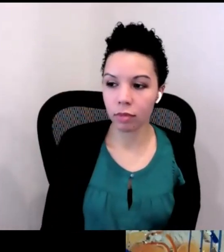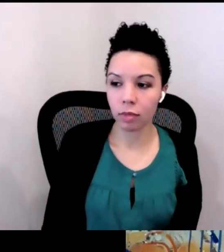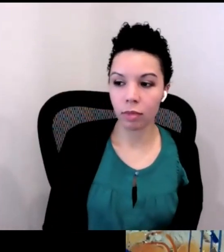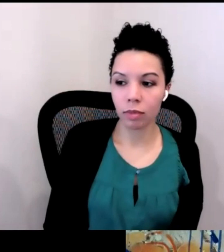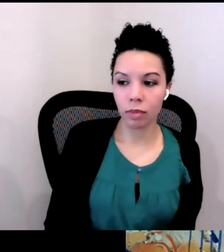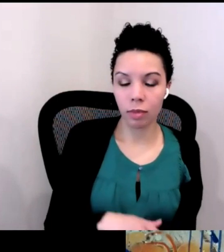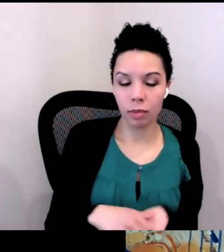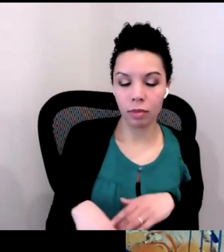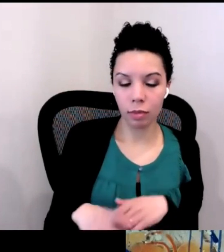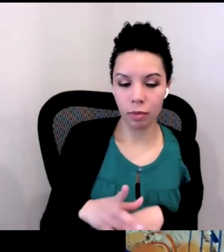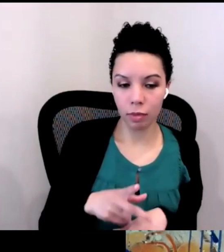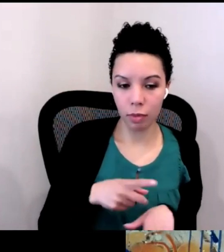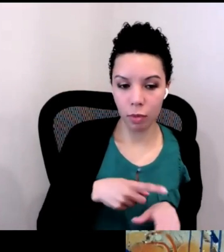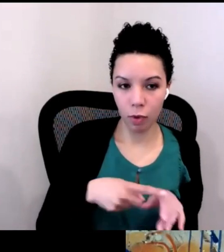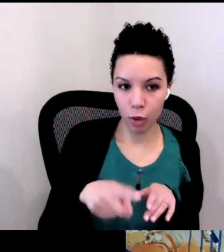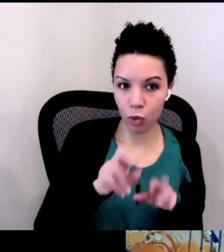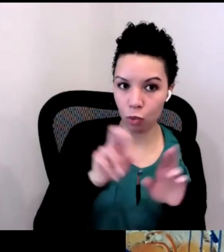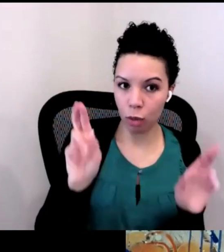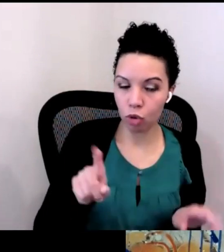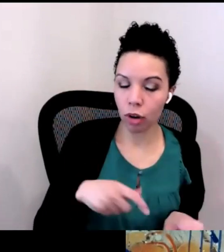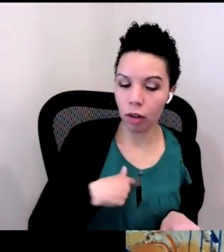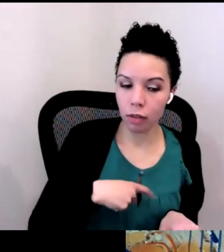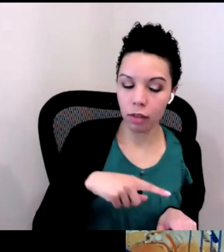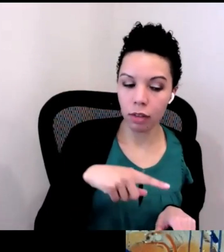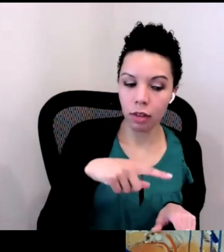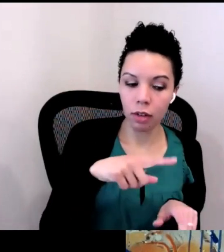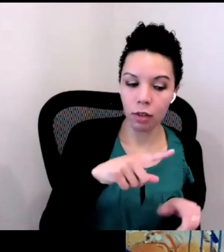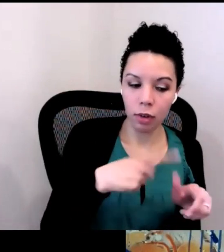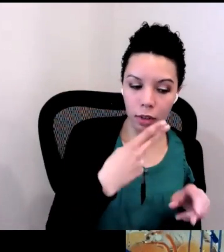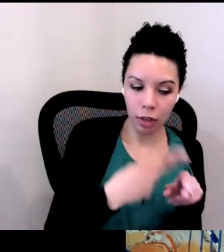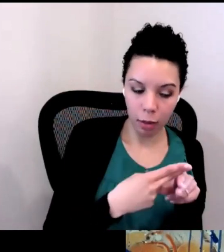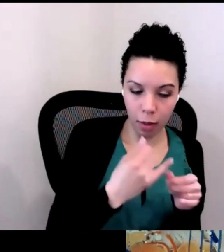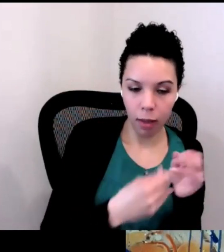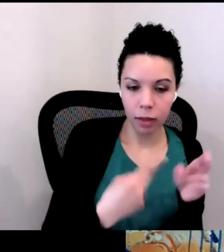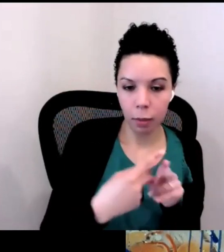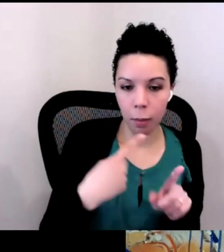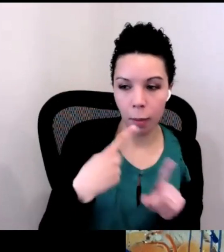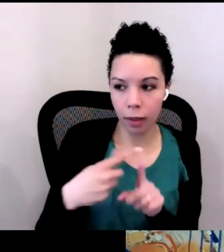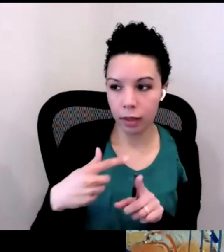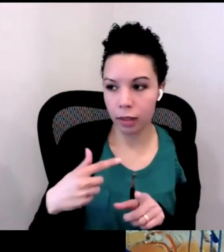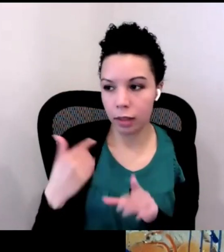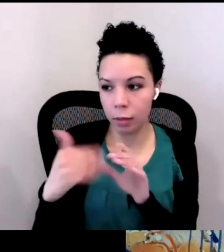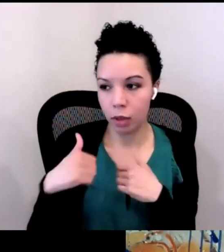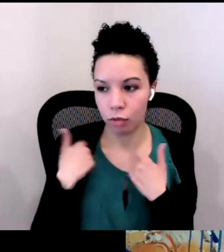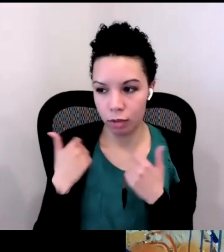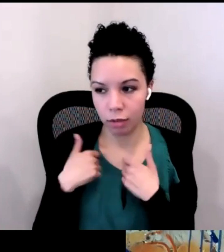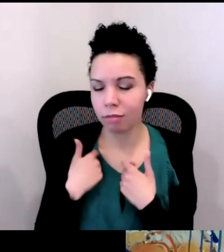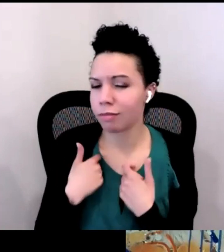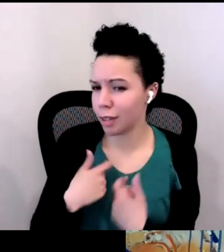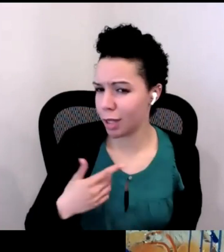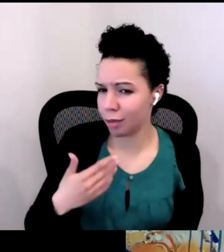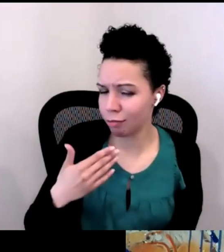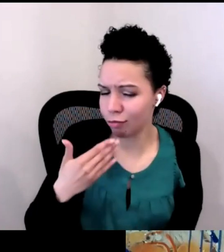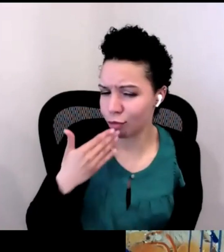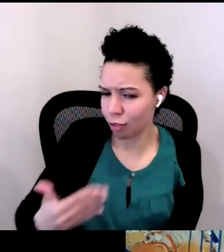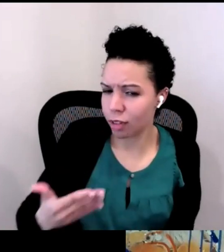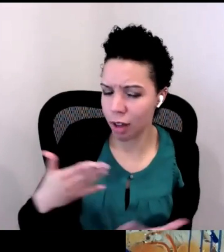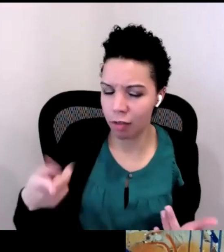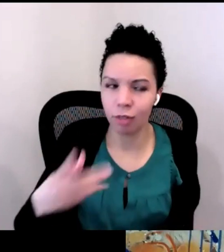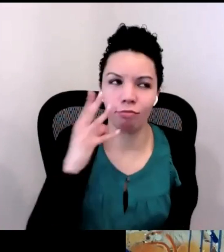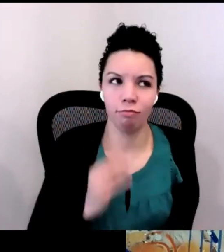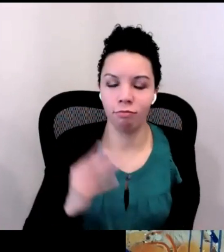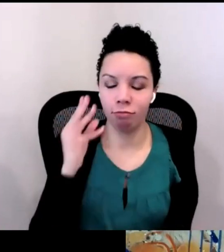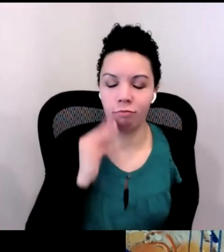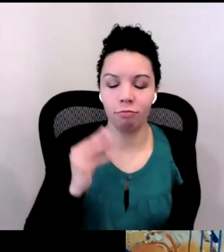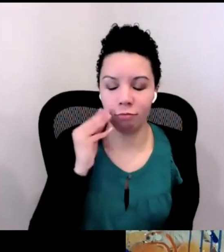is brilliant. That's next level stuff. That's stuff only from experience, but she's sharing it with